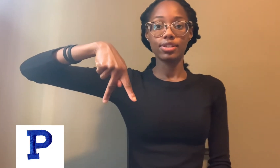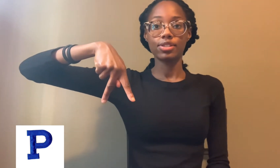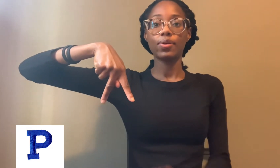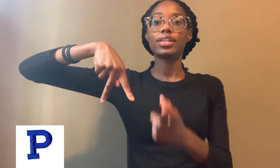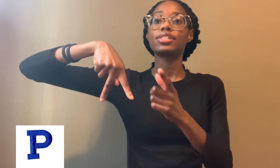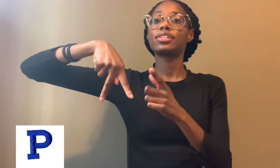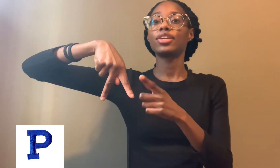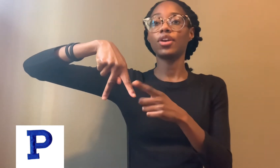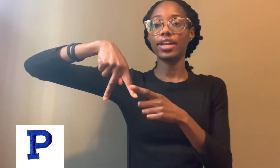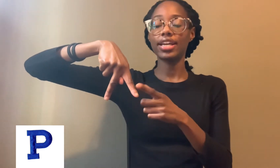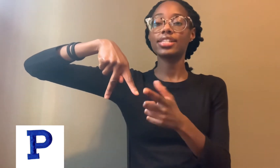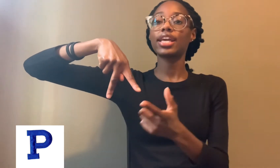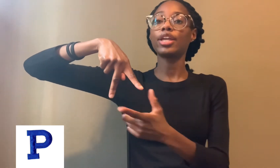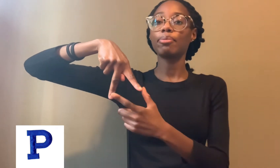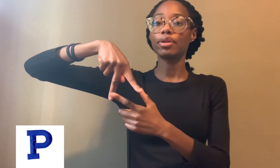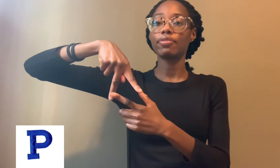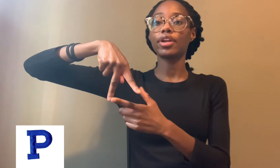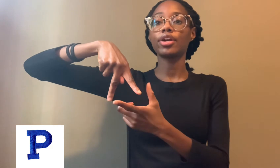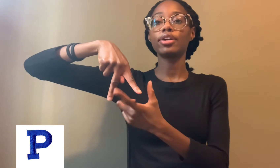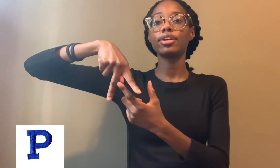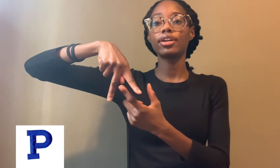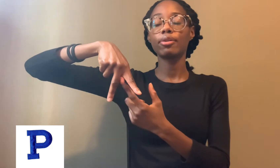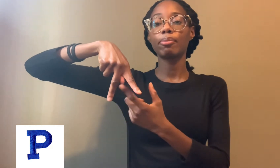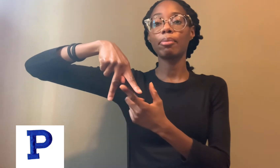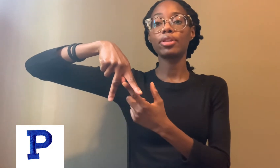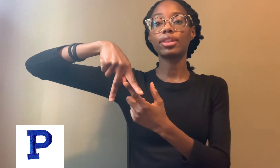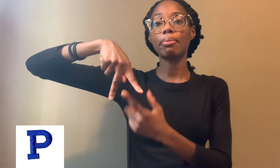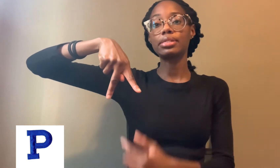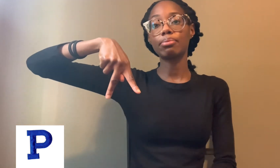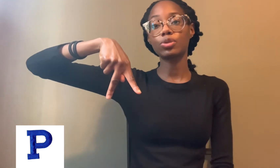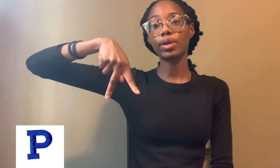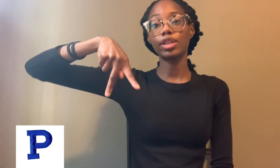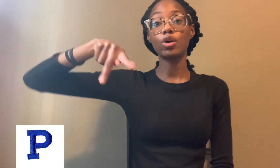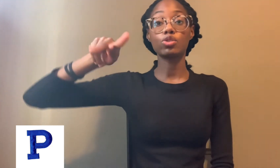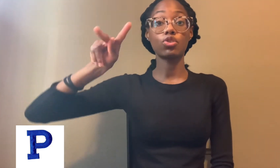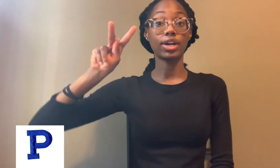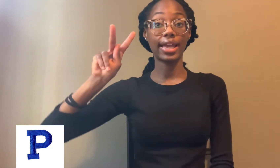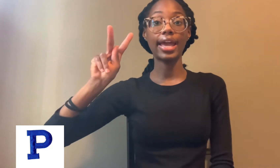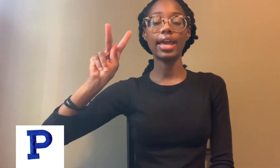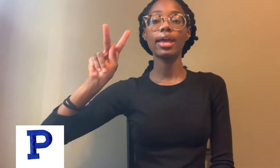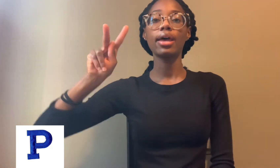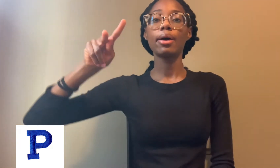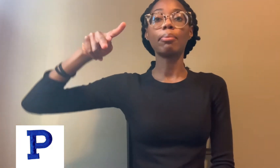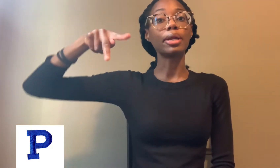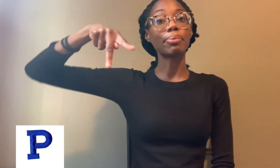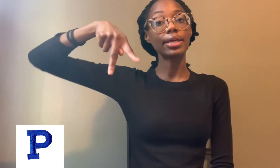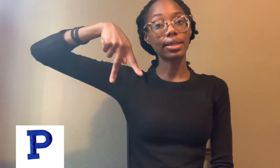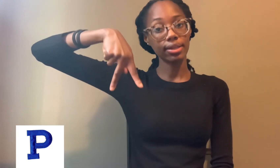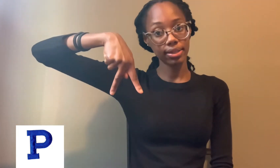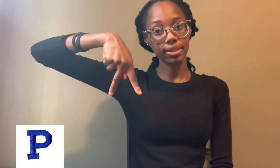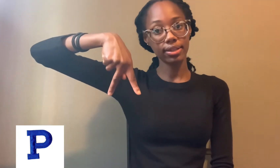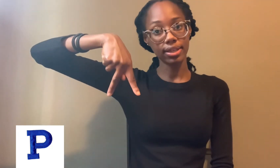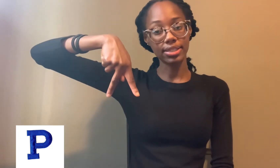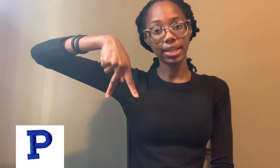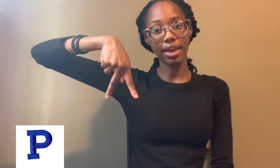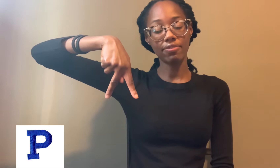So it's your index and your middle finger. Remember, the thumb is in between those for a K, but a P is a K flipped